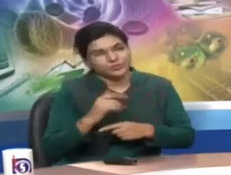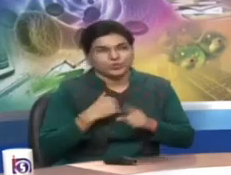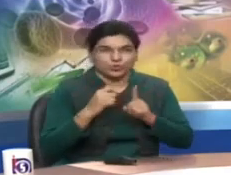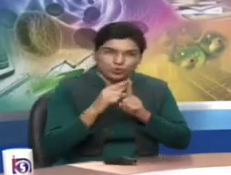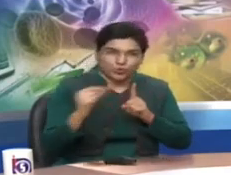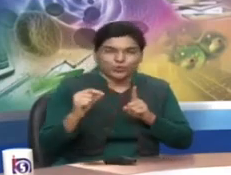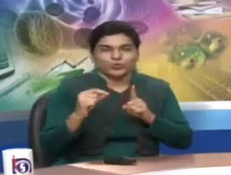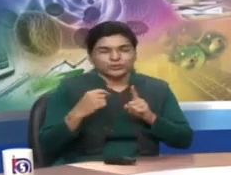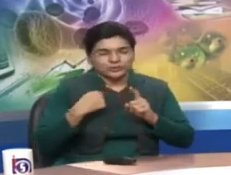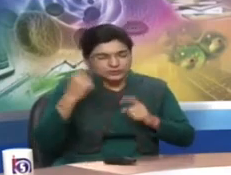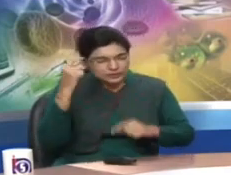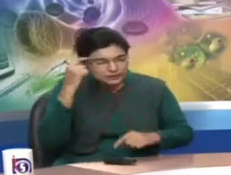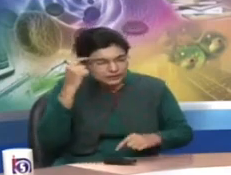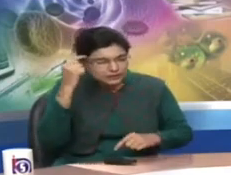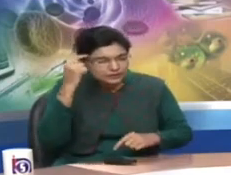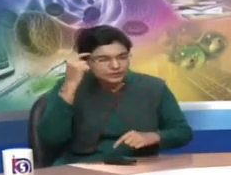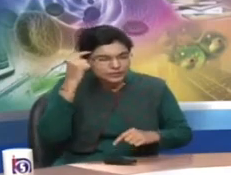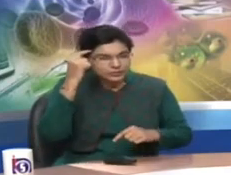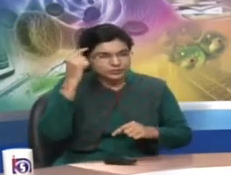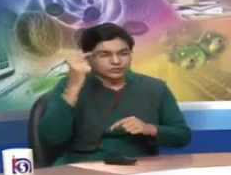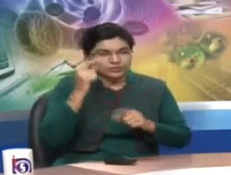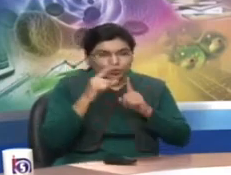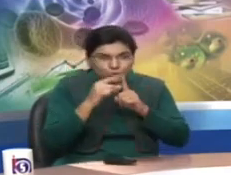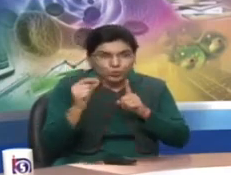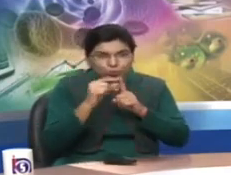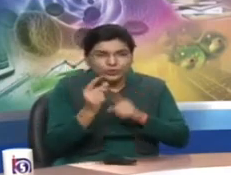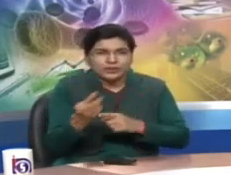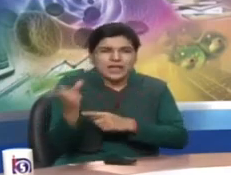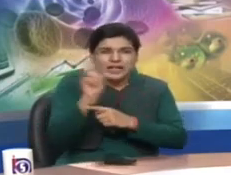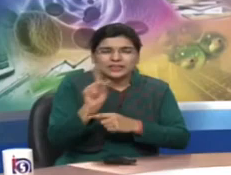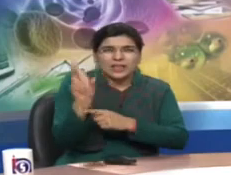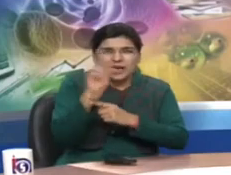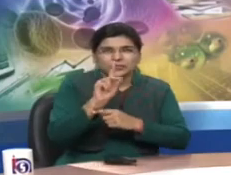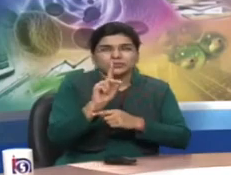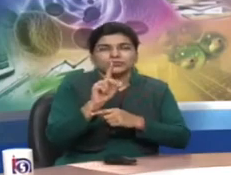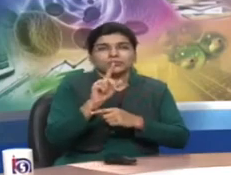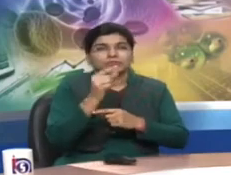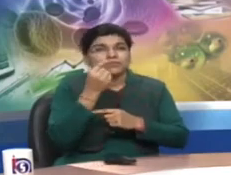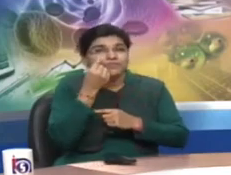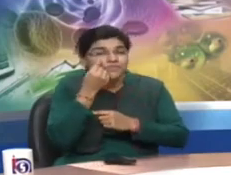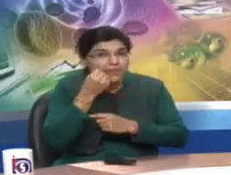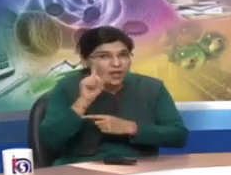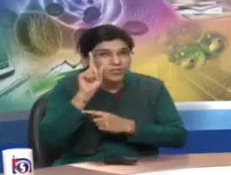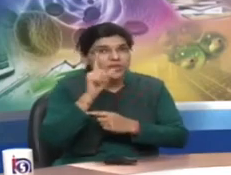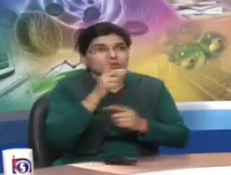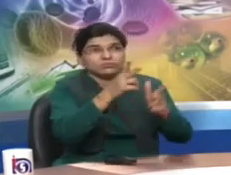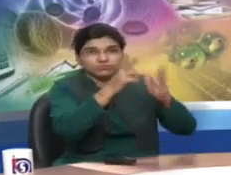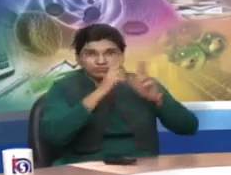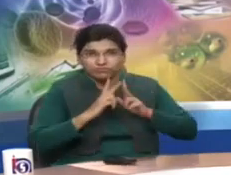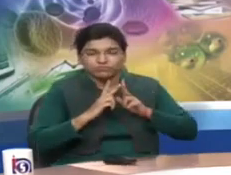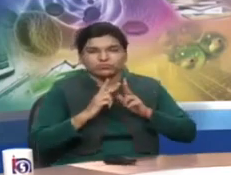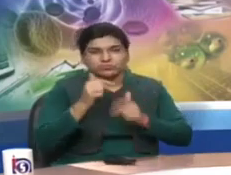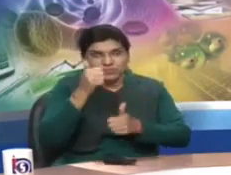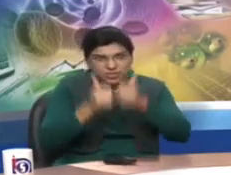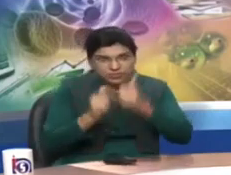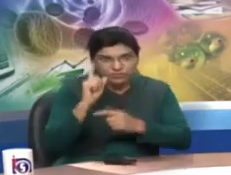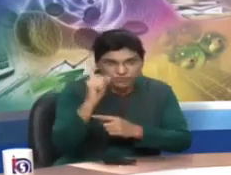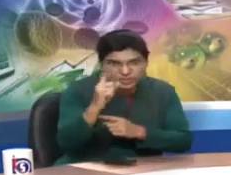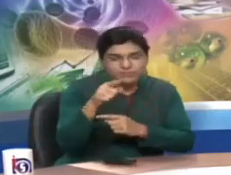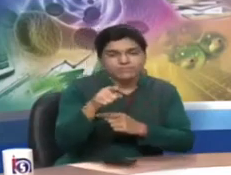Yes, the operating word think did make me reflect, and these are the